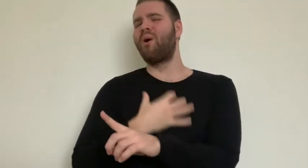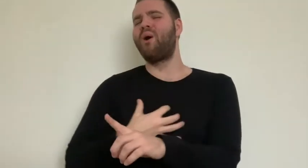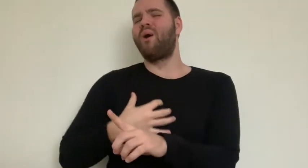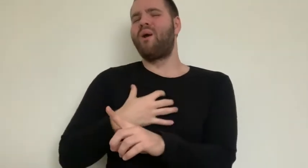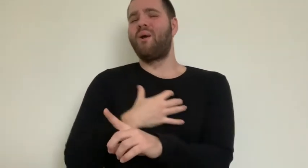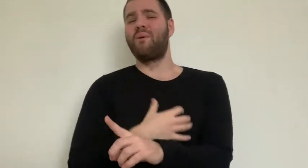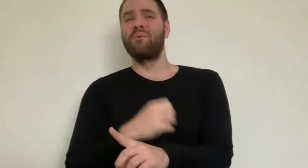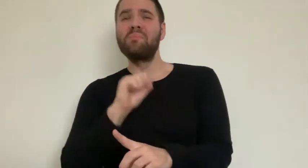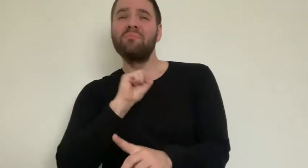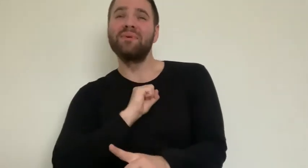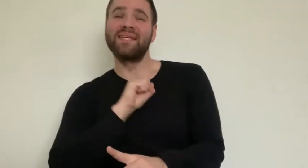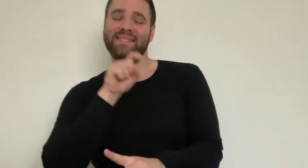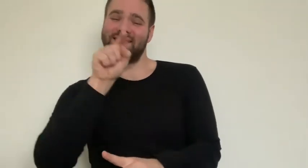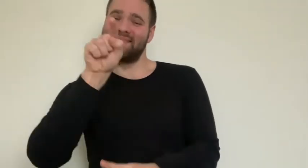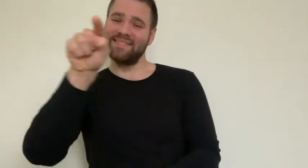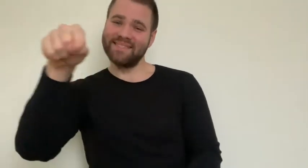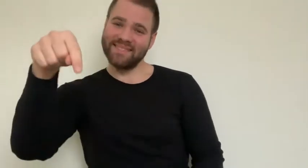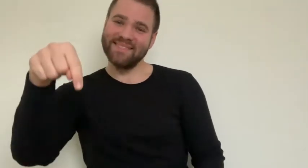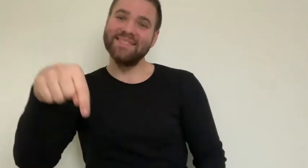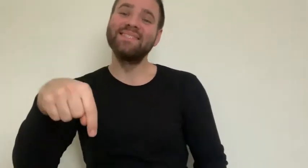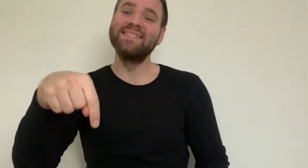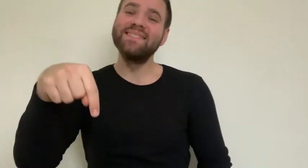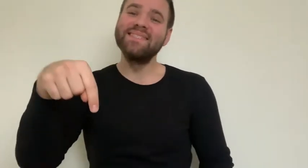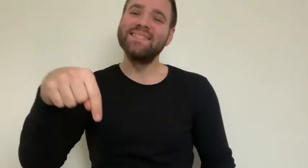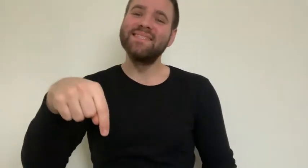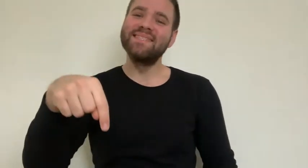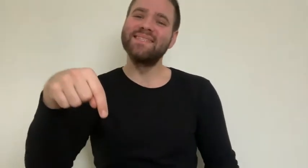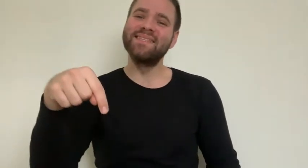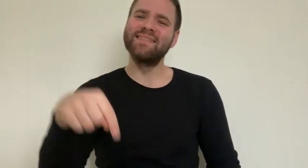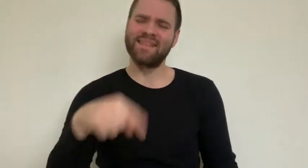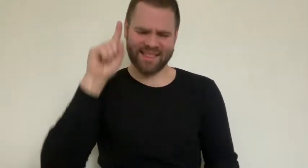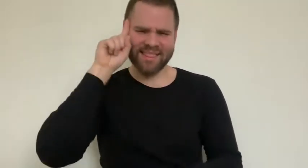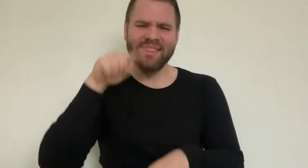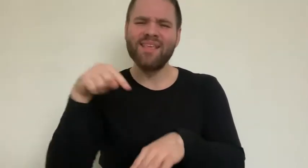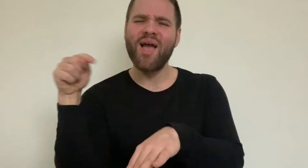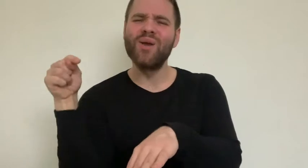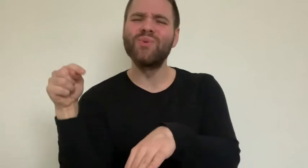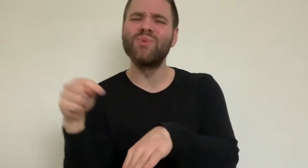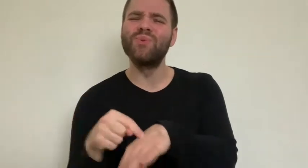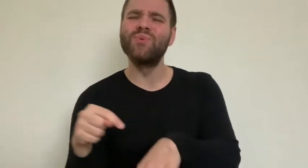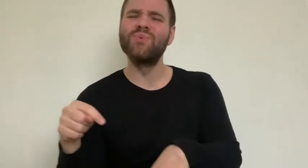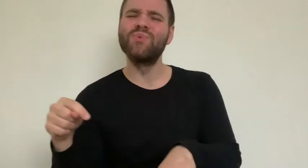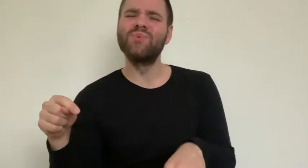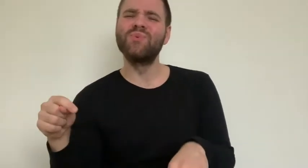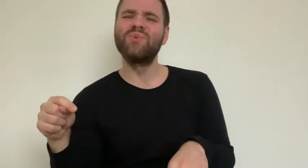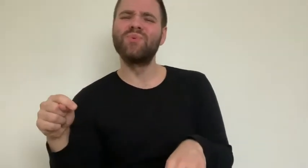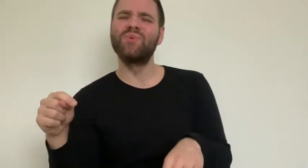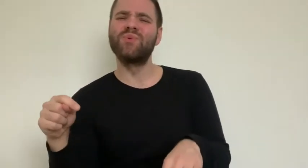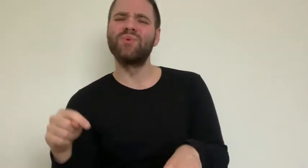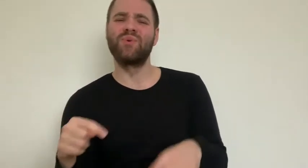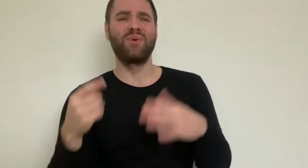you're here right now, and I know what I feel. And these are